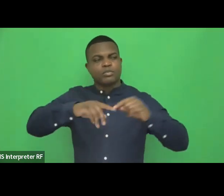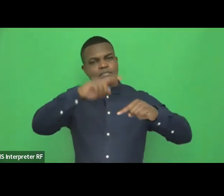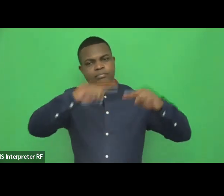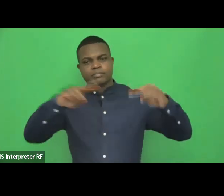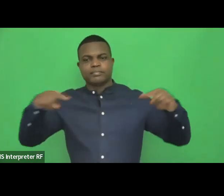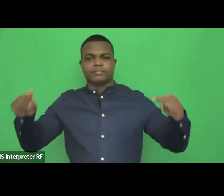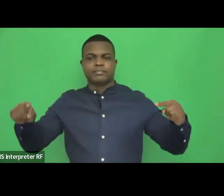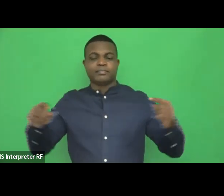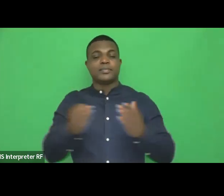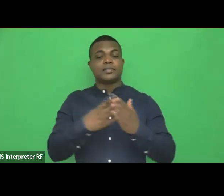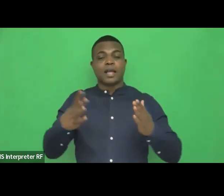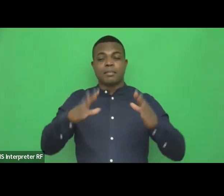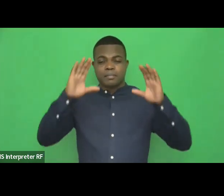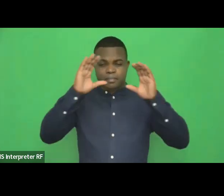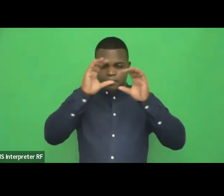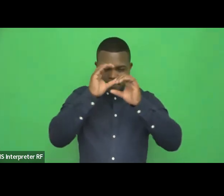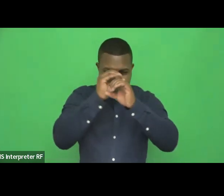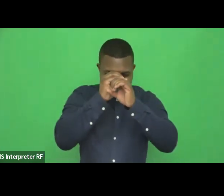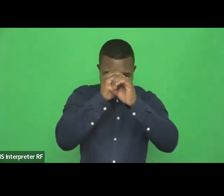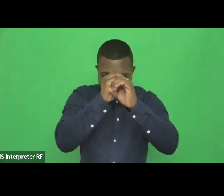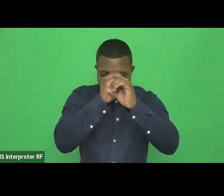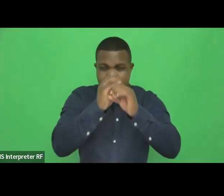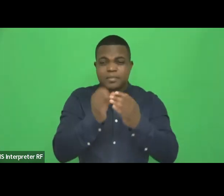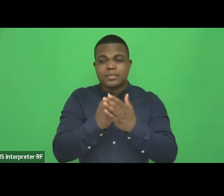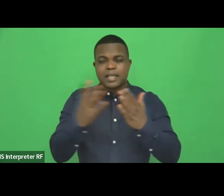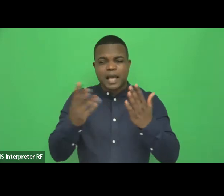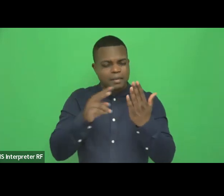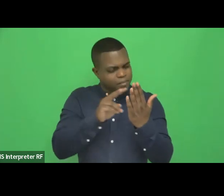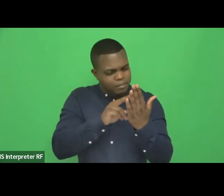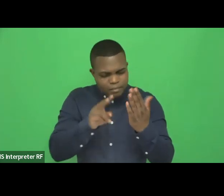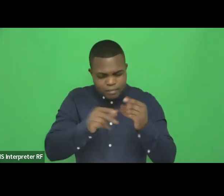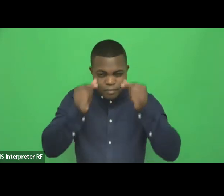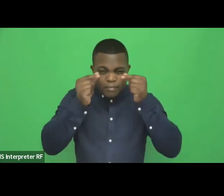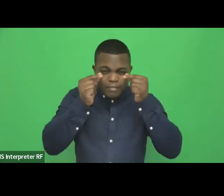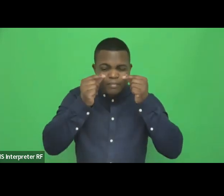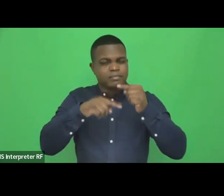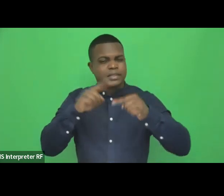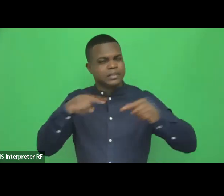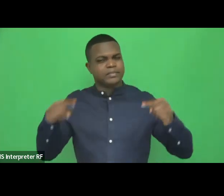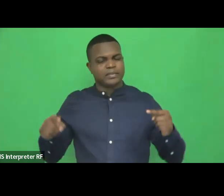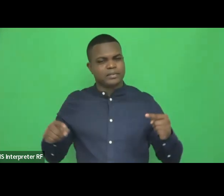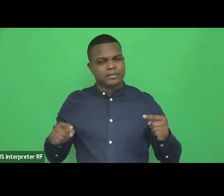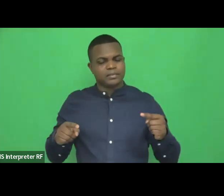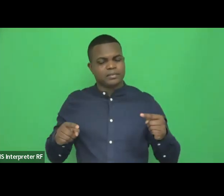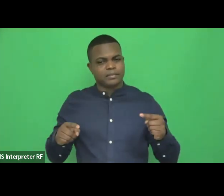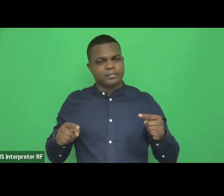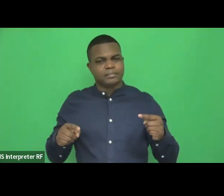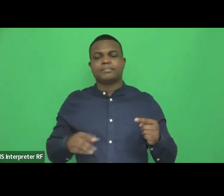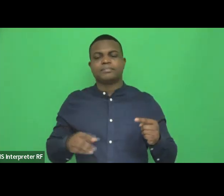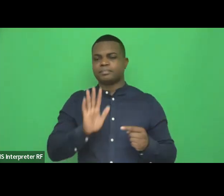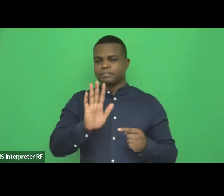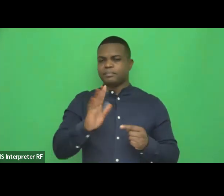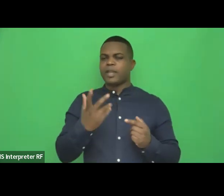visual adjustments in EPUB. I'm just noting that currently we have no questions in the Q&A, and